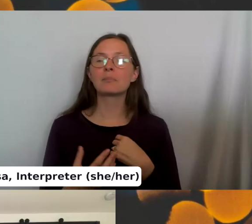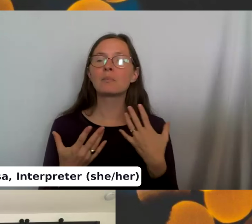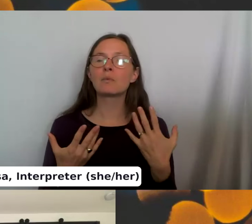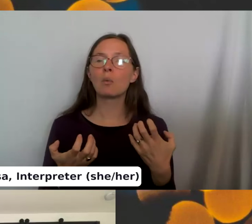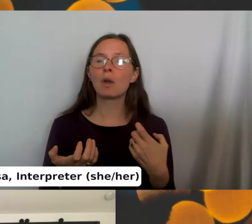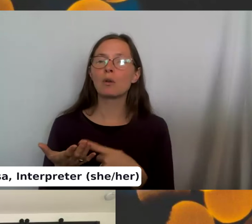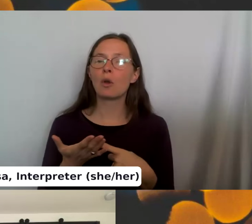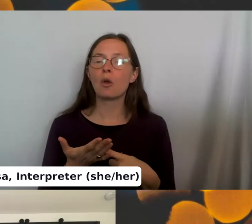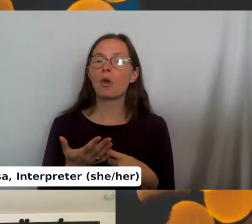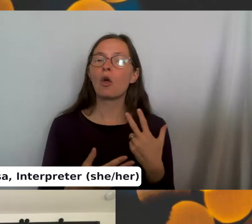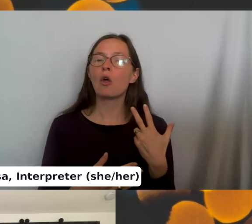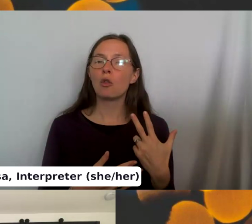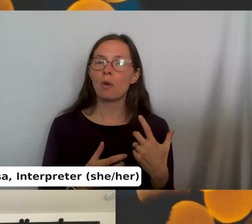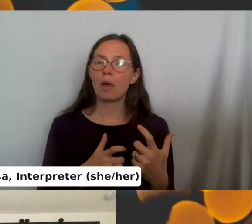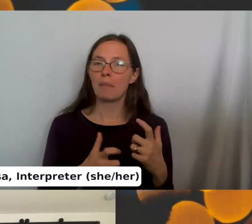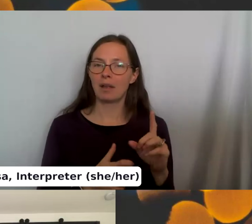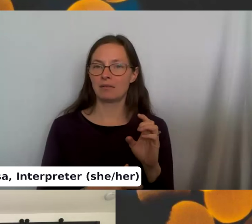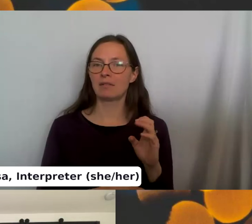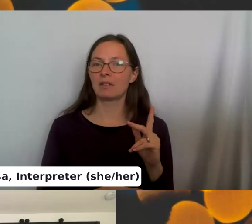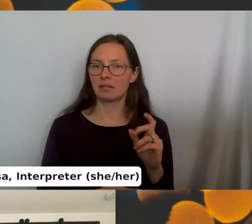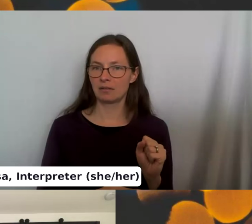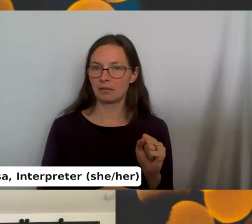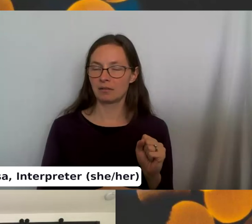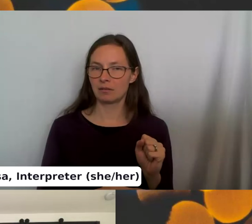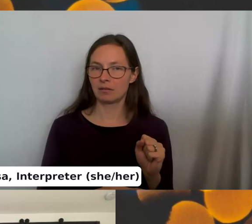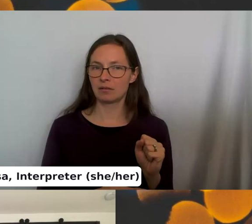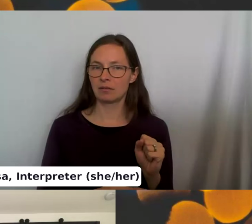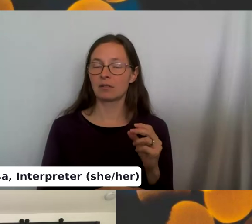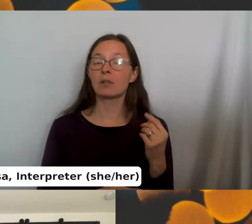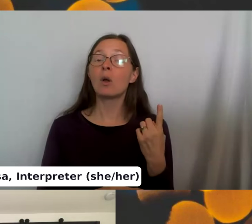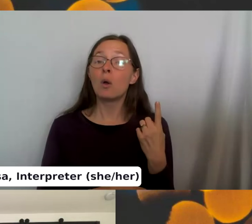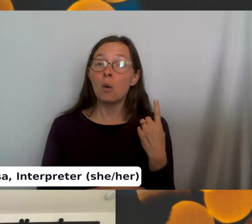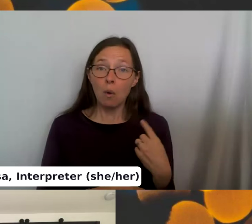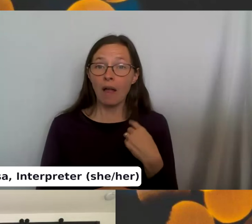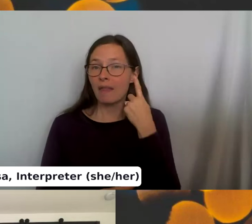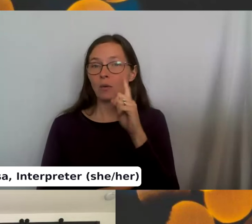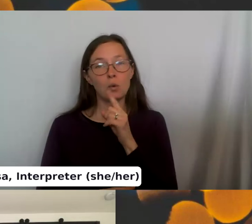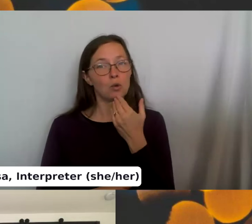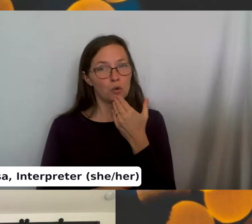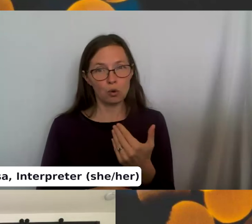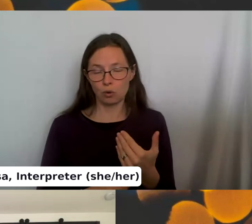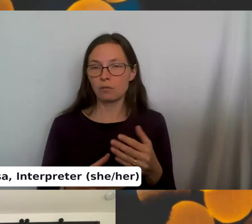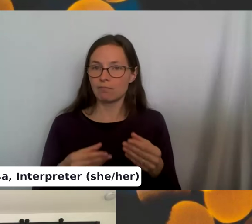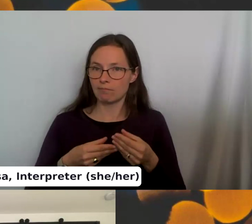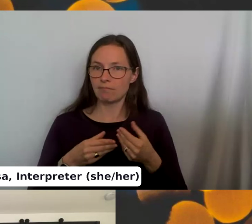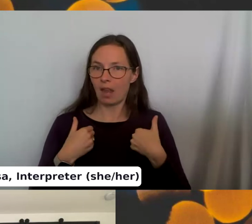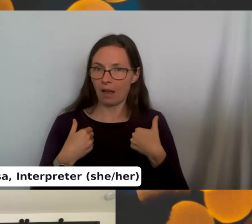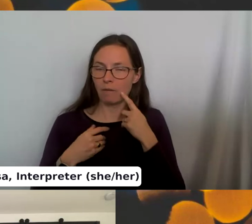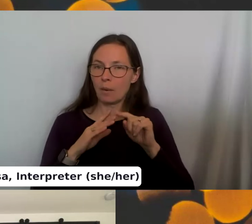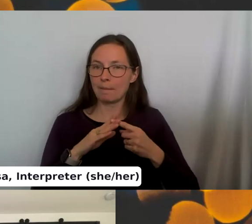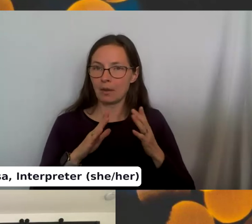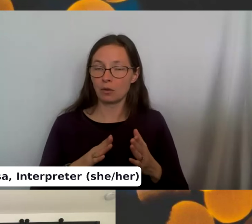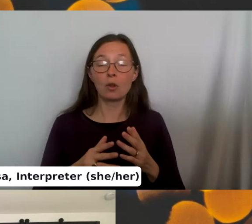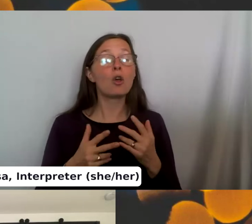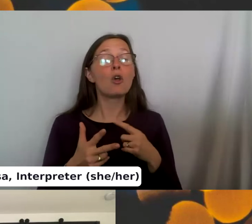the 3 major decks that there are, and the one that I think is really good to have as a beginner. So the